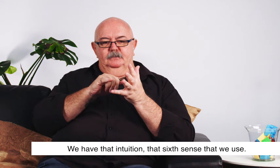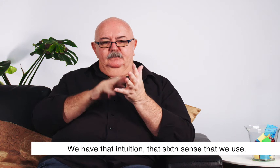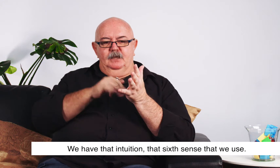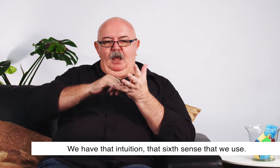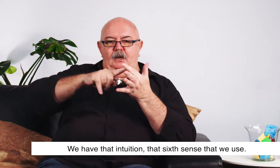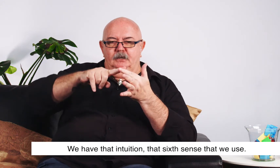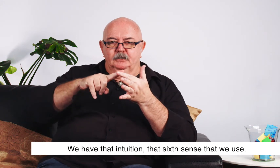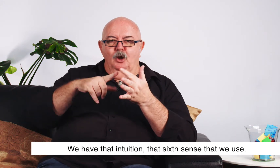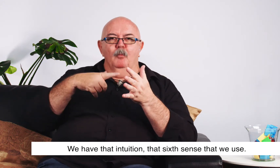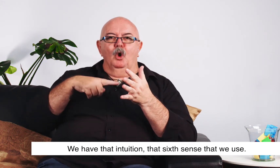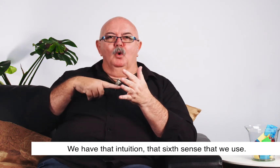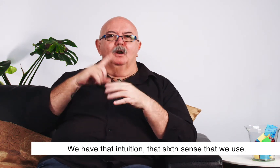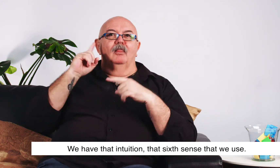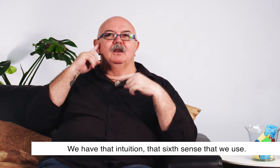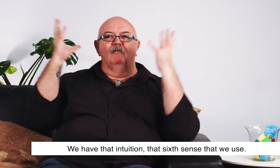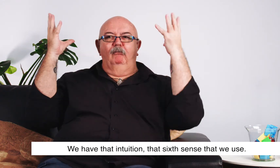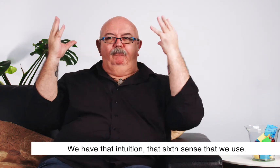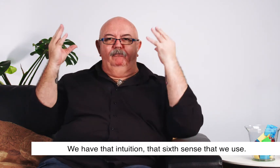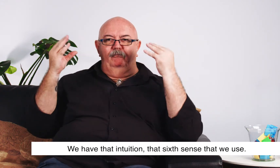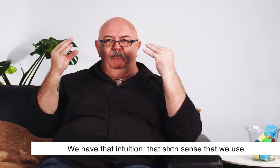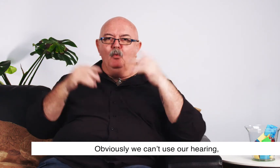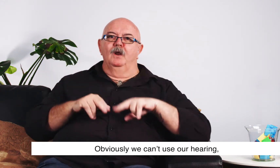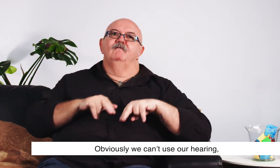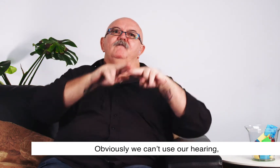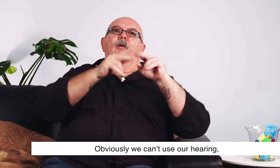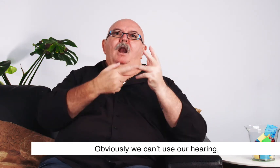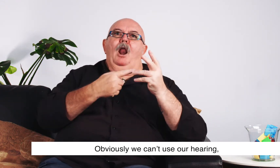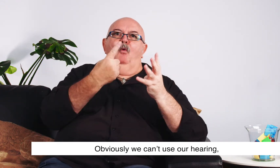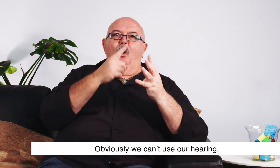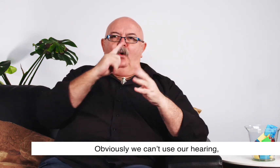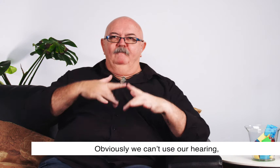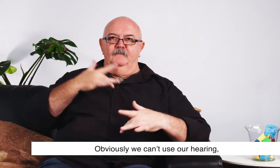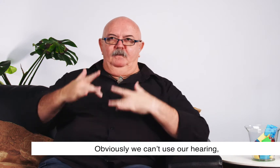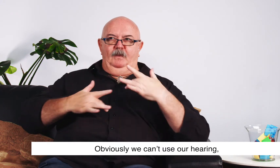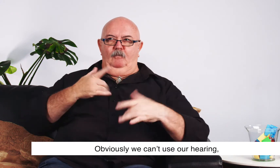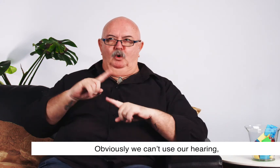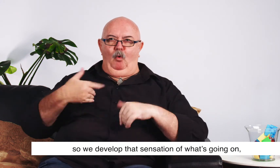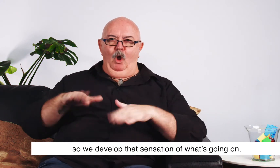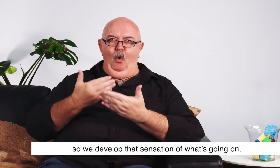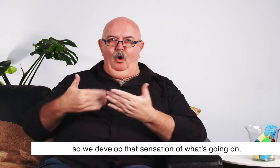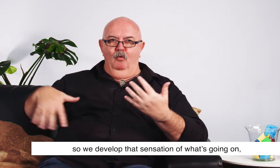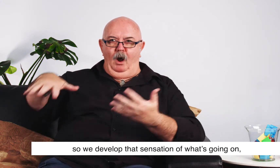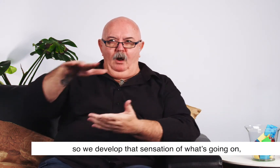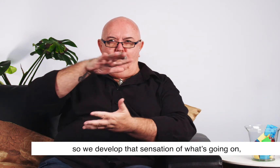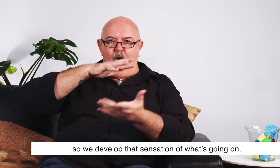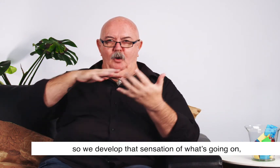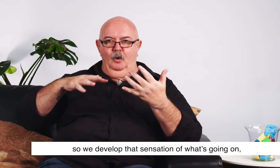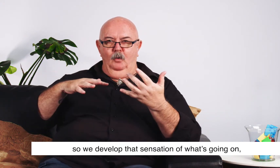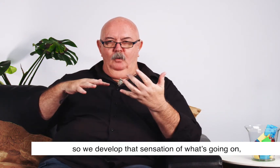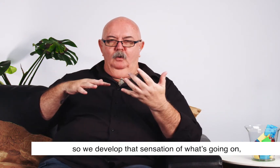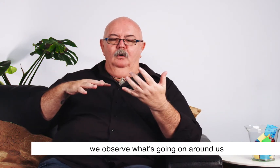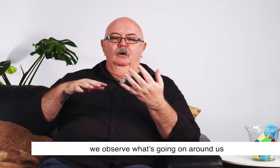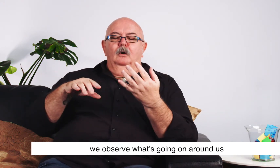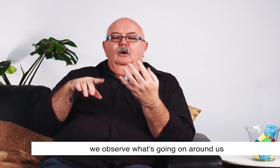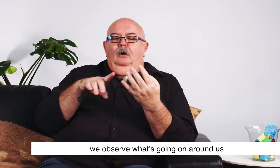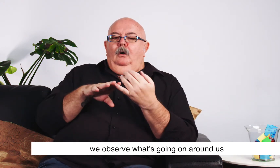We have that intuition, that sixth sense that we use. Obviously, we can't use our ears, so we develop that sensation of what's going on.